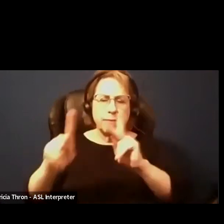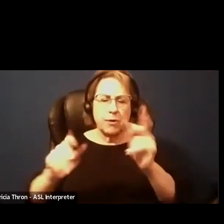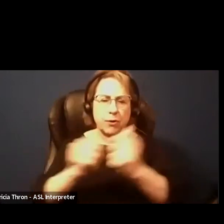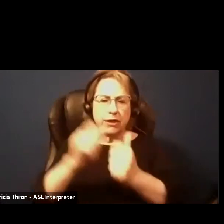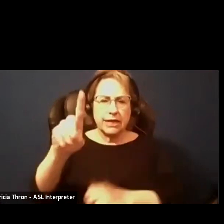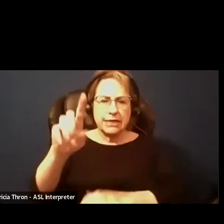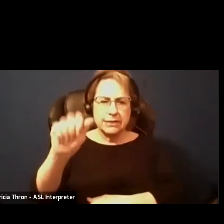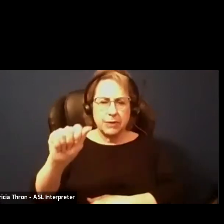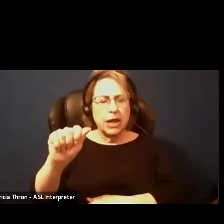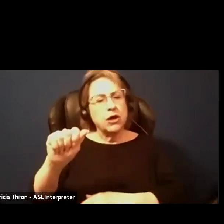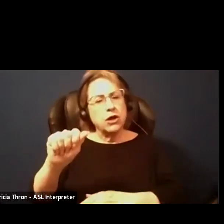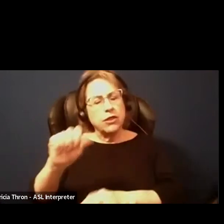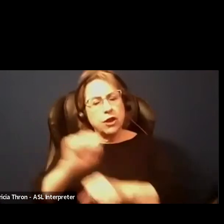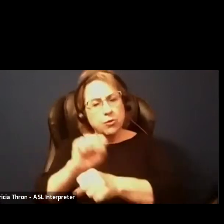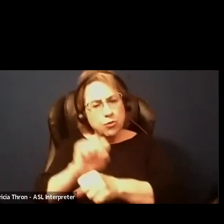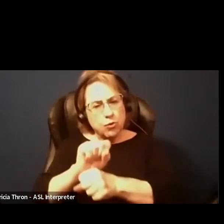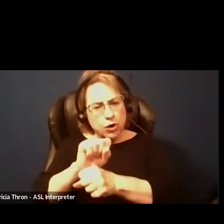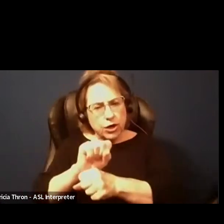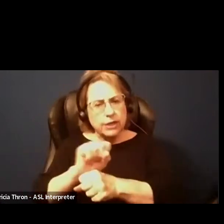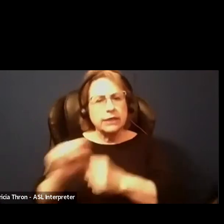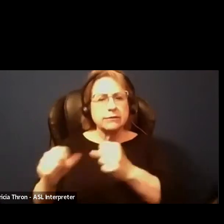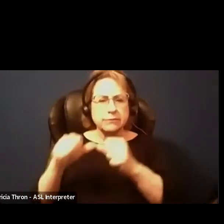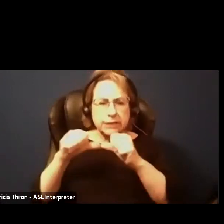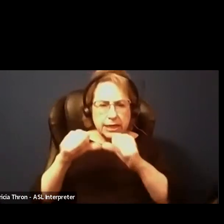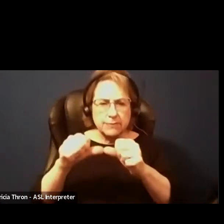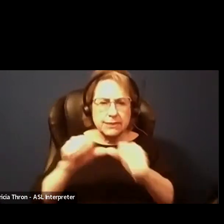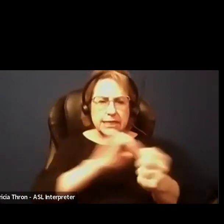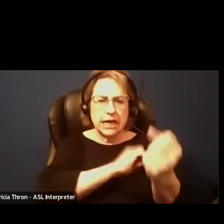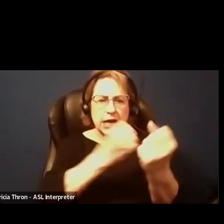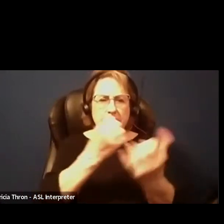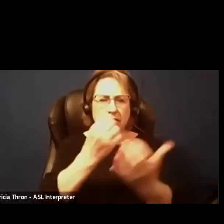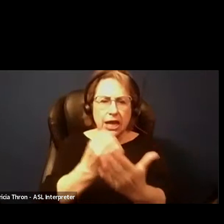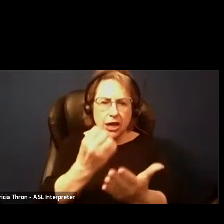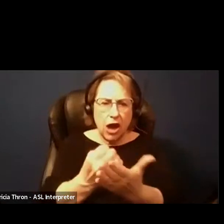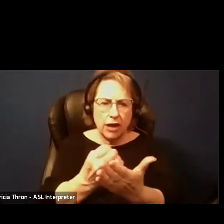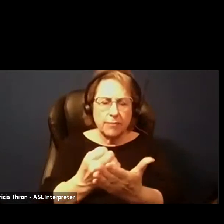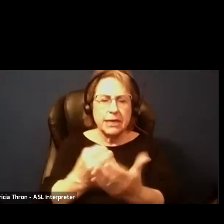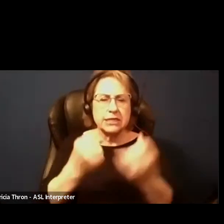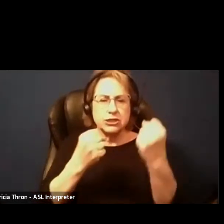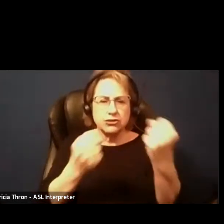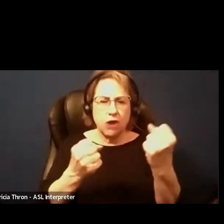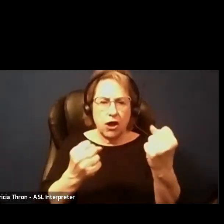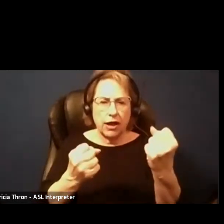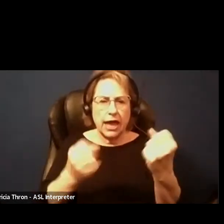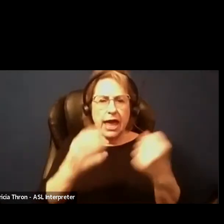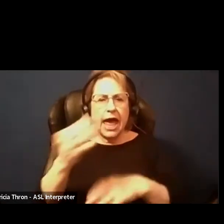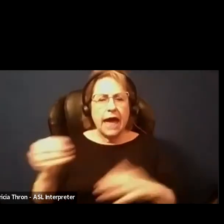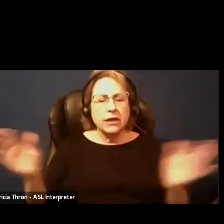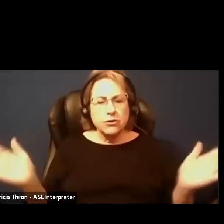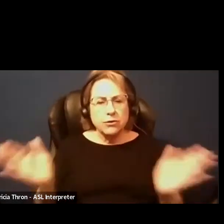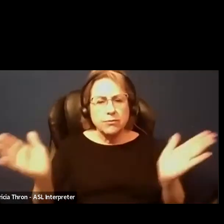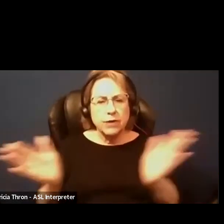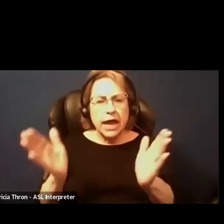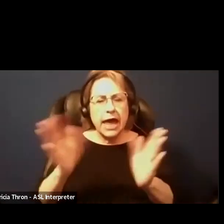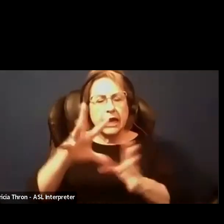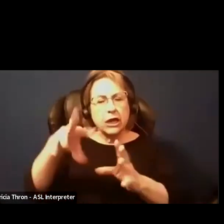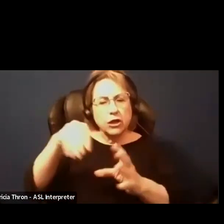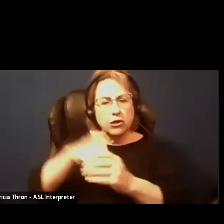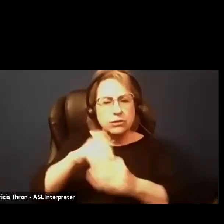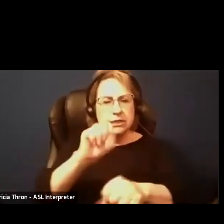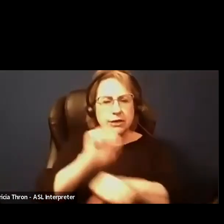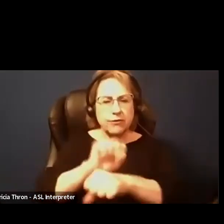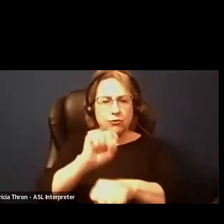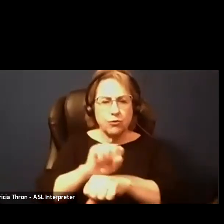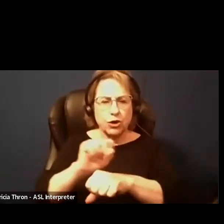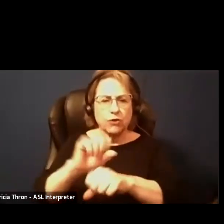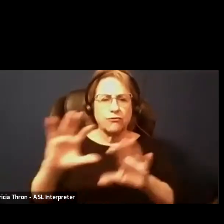economy strong by reaffirming their commitment to ensure equal opportunity for all citizens and promote an inclusive workforce. And